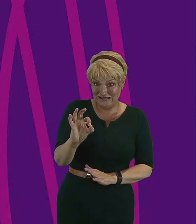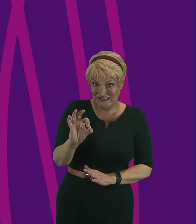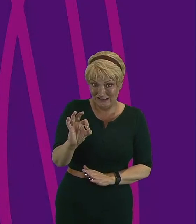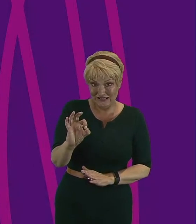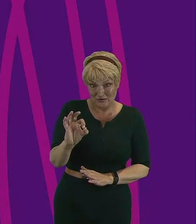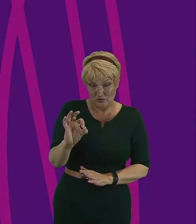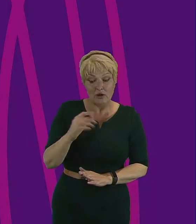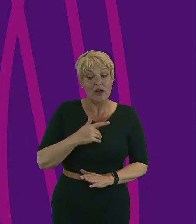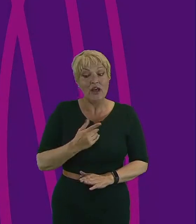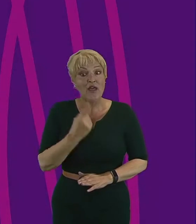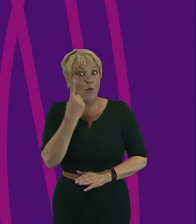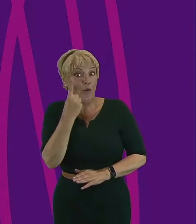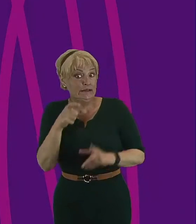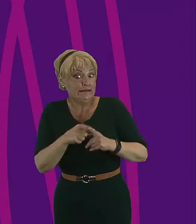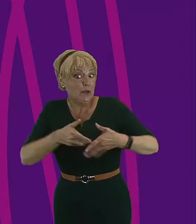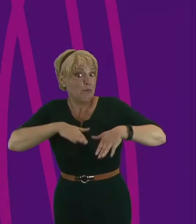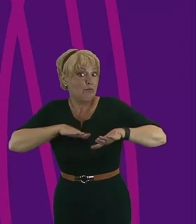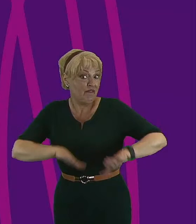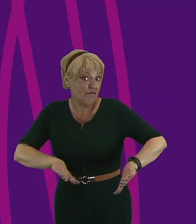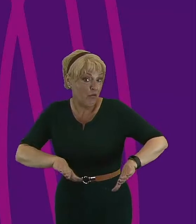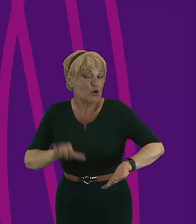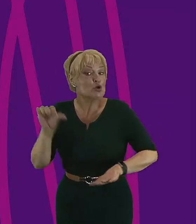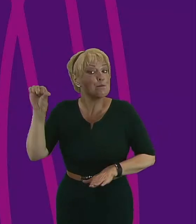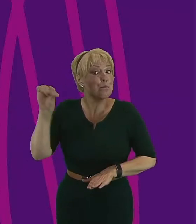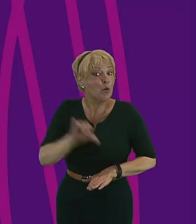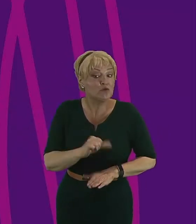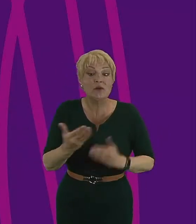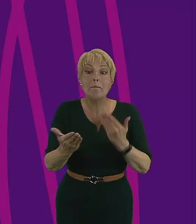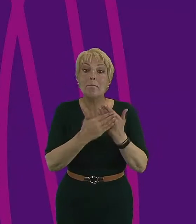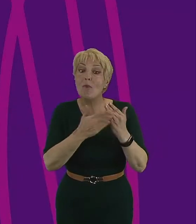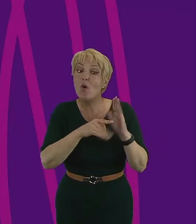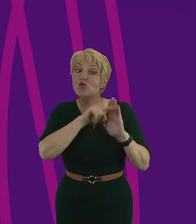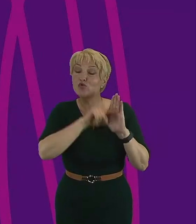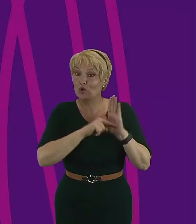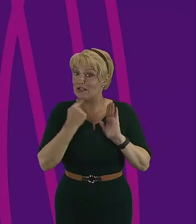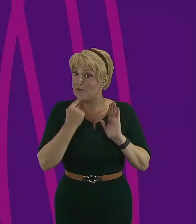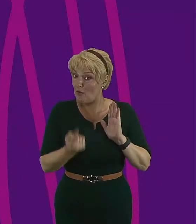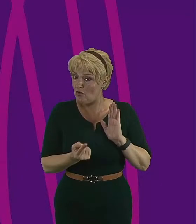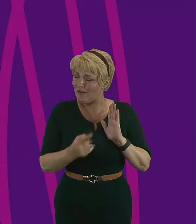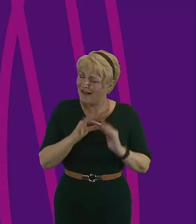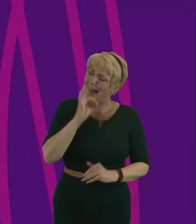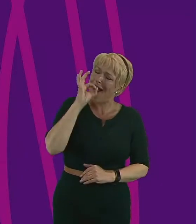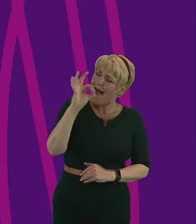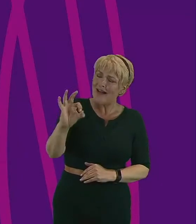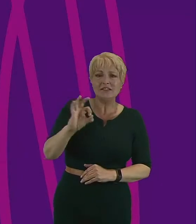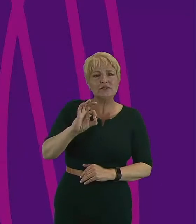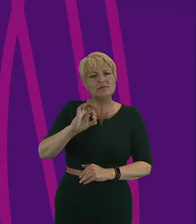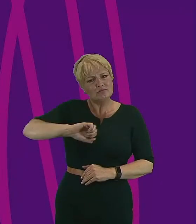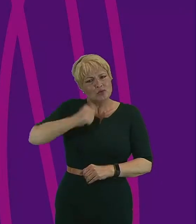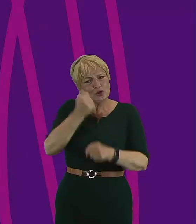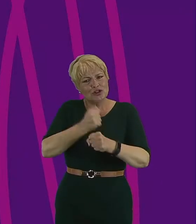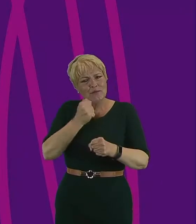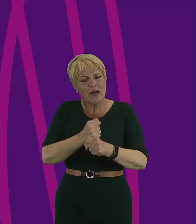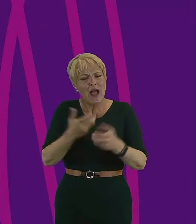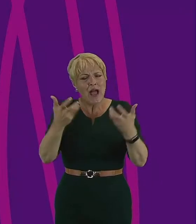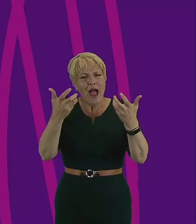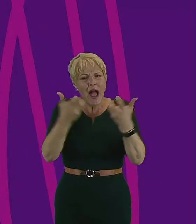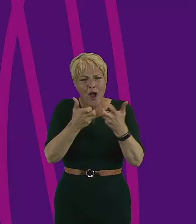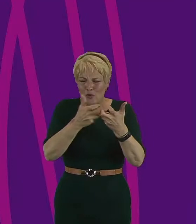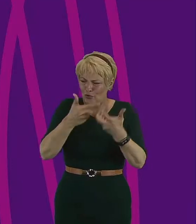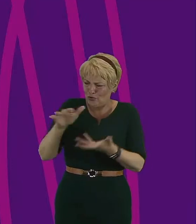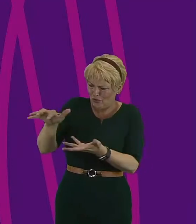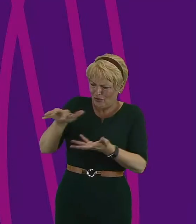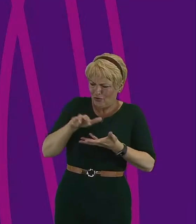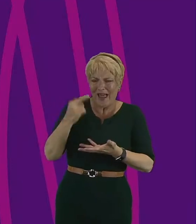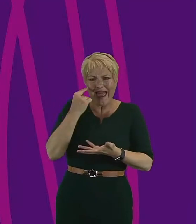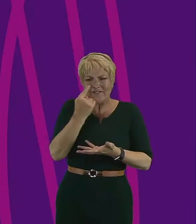further restrictions, can he say more about how the government is actually evaluating the evidence base for these